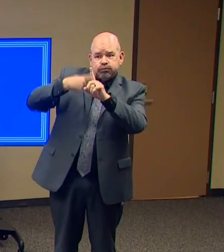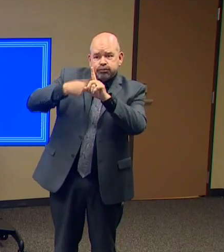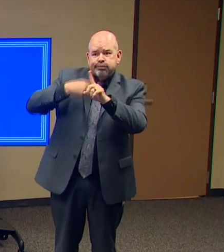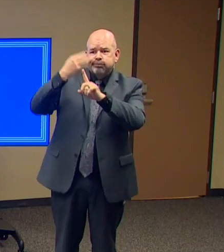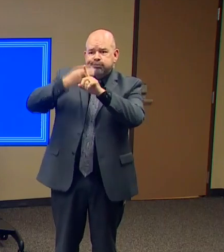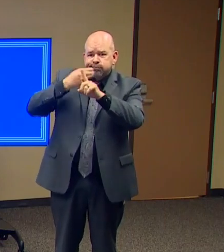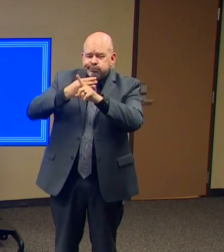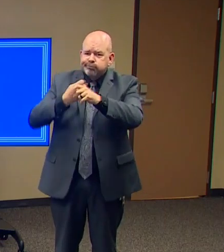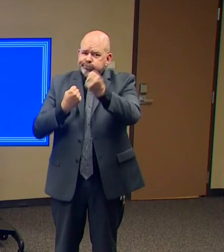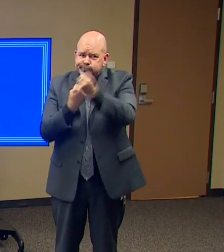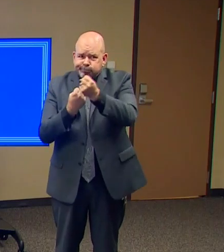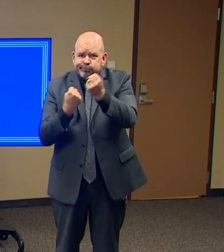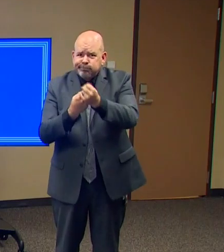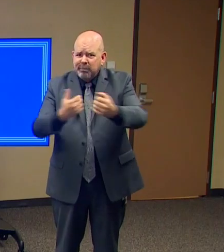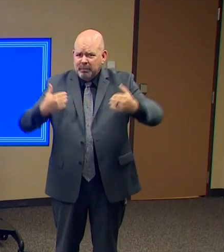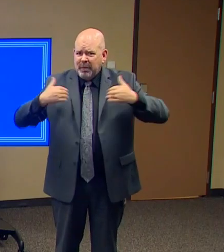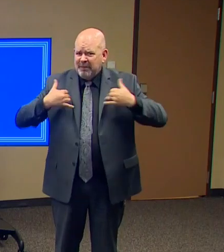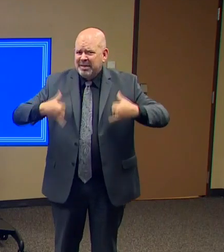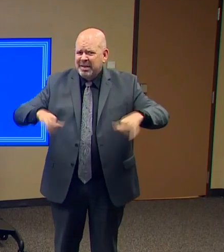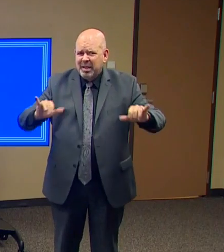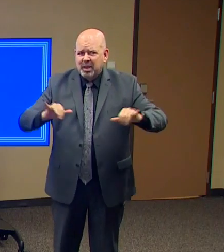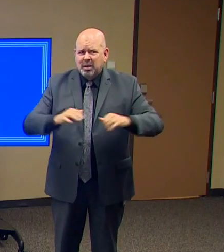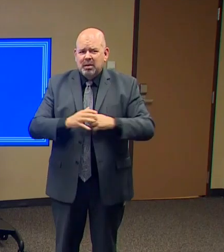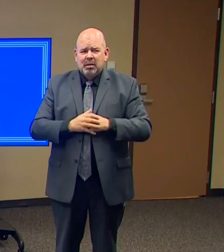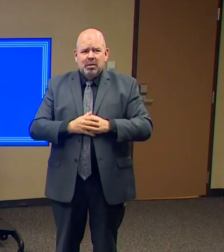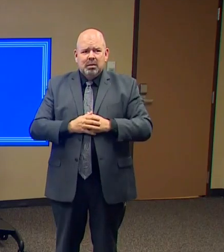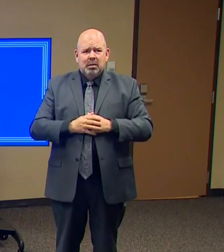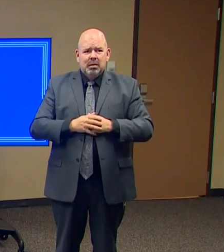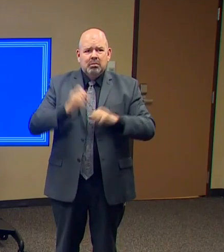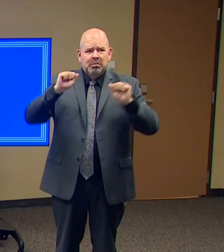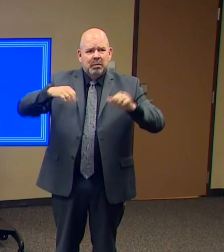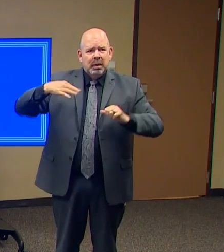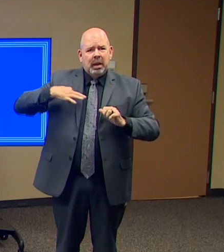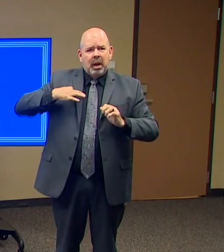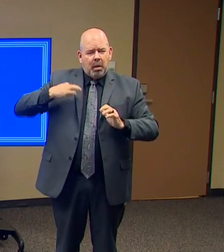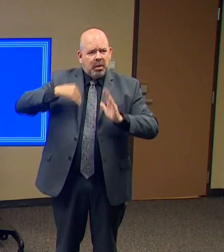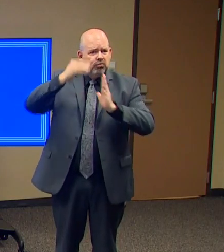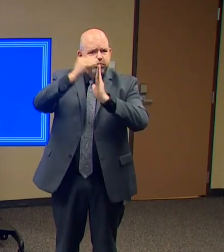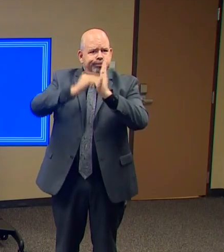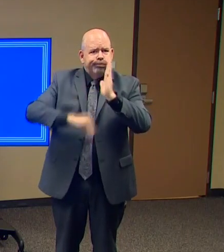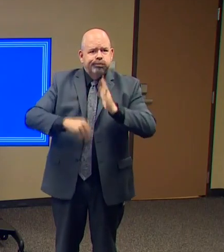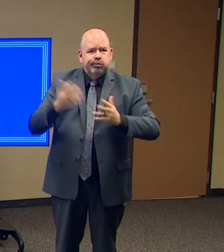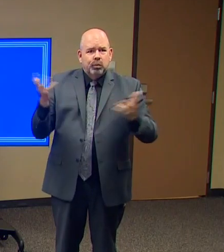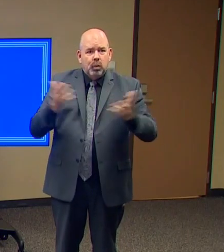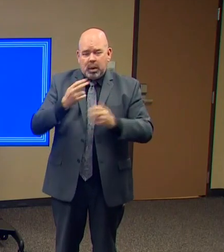taking applications. Applications can be made directly with our partners,